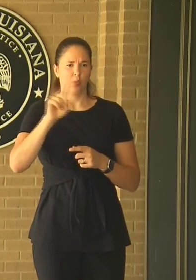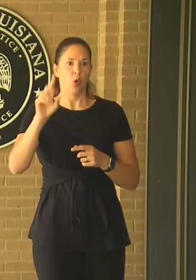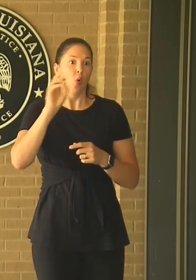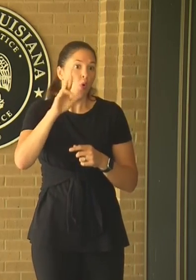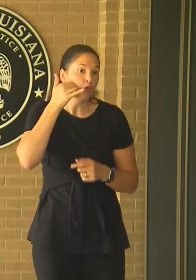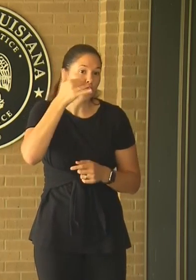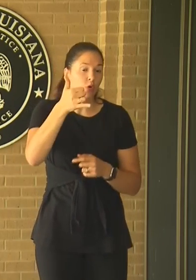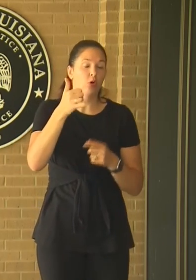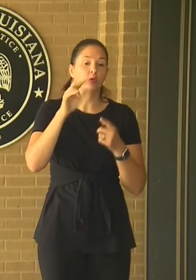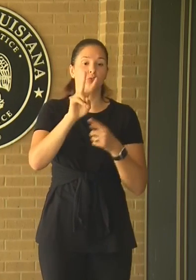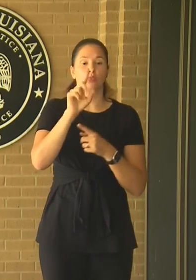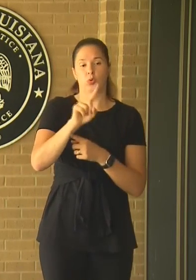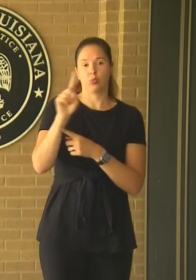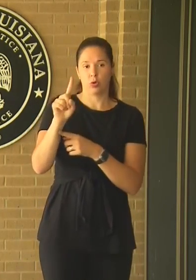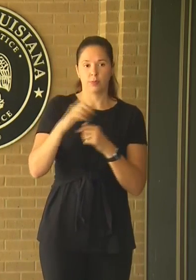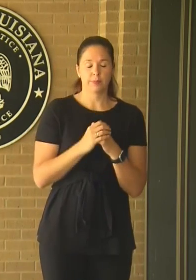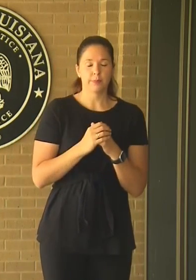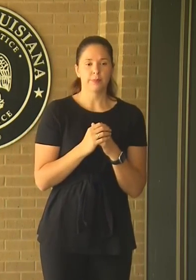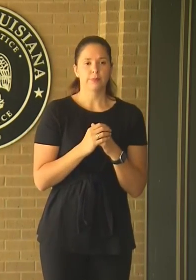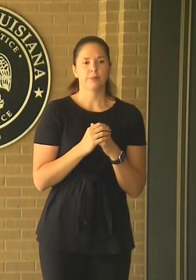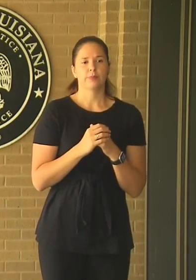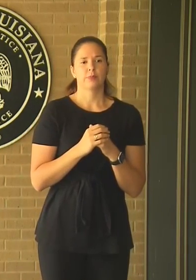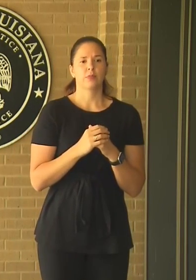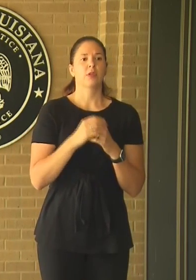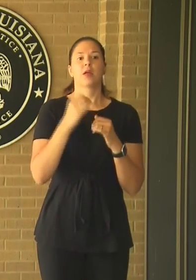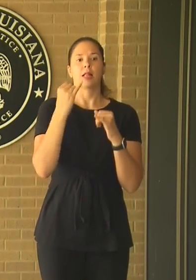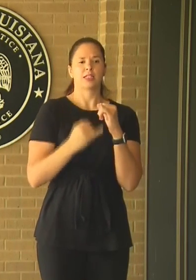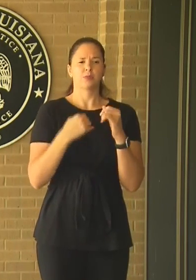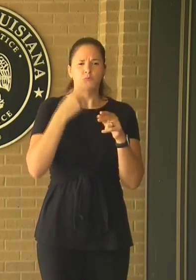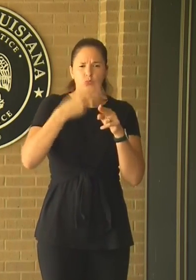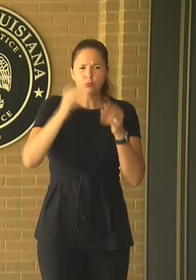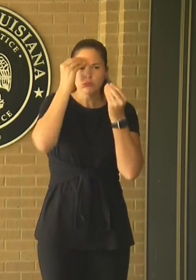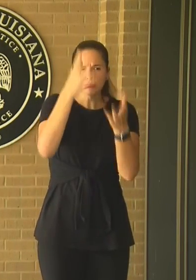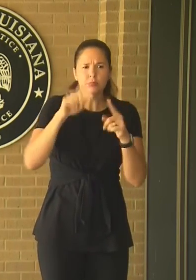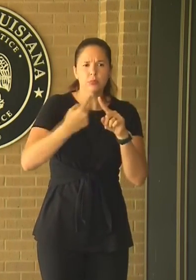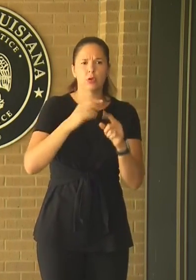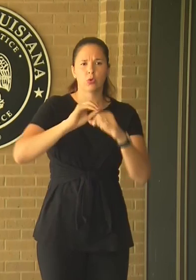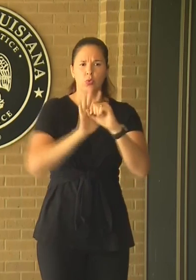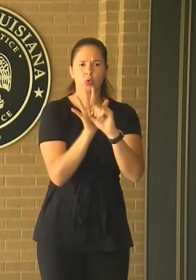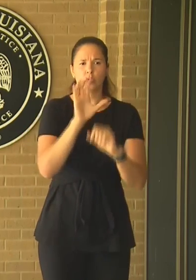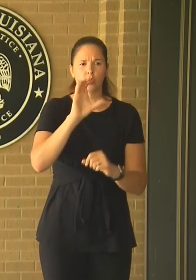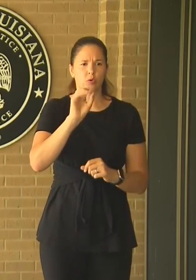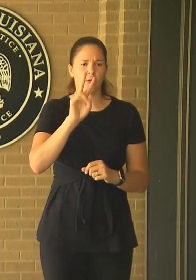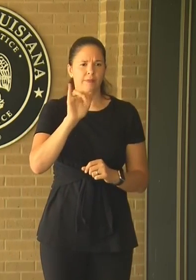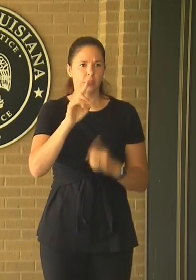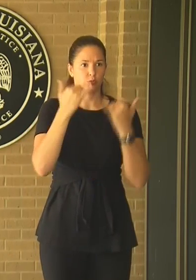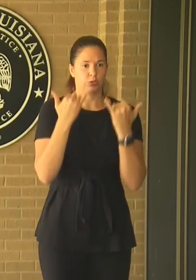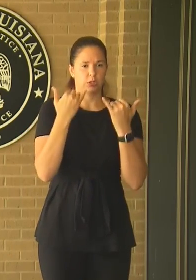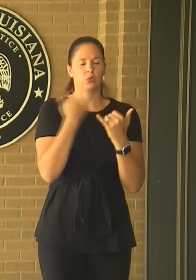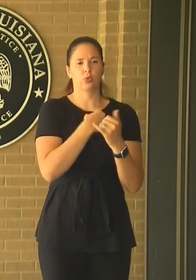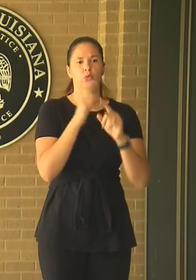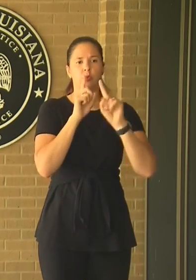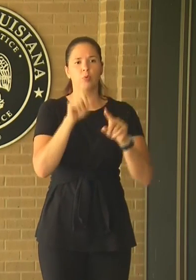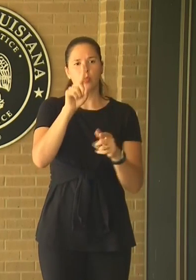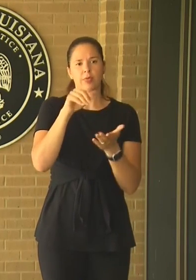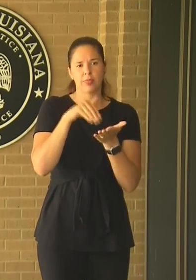call 211. Finally, a short update on COVID. Today we are reporting